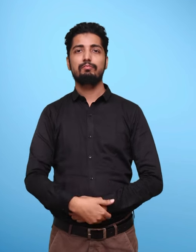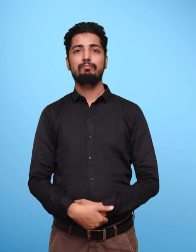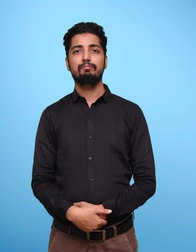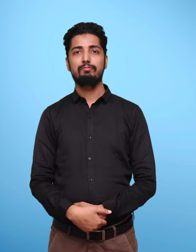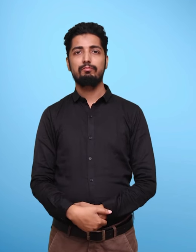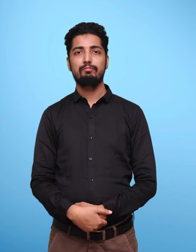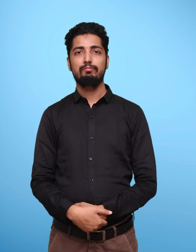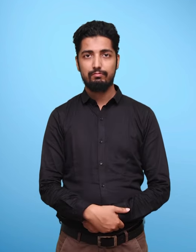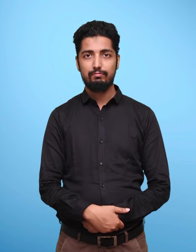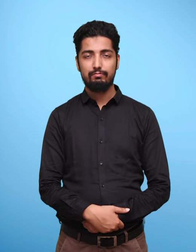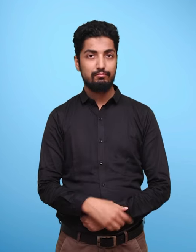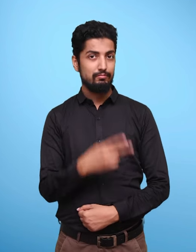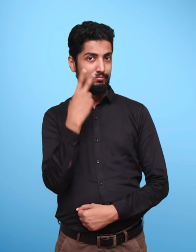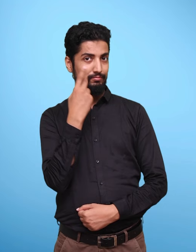nose. 4.